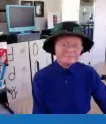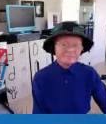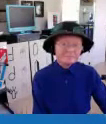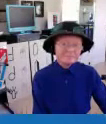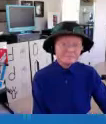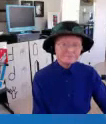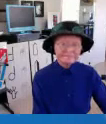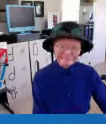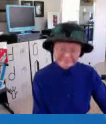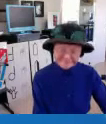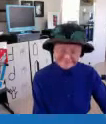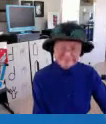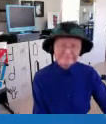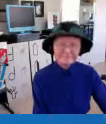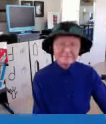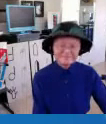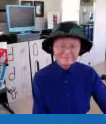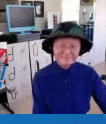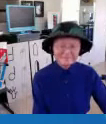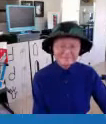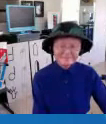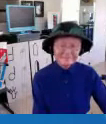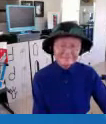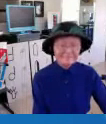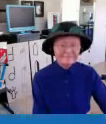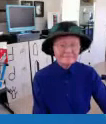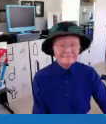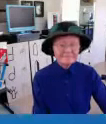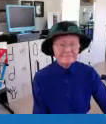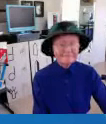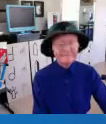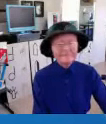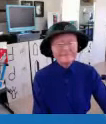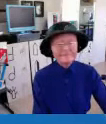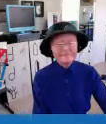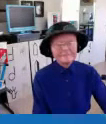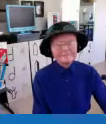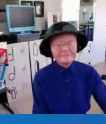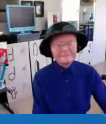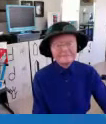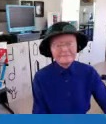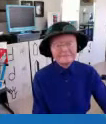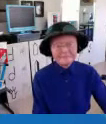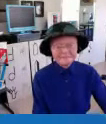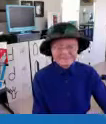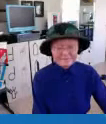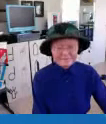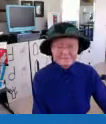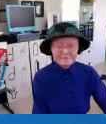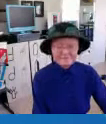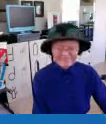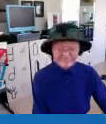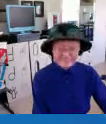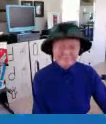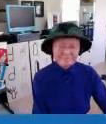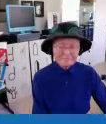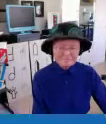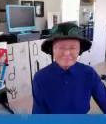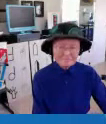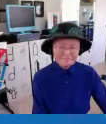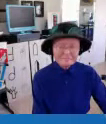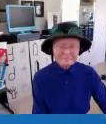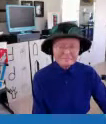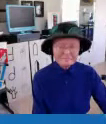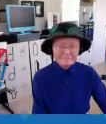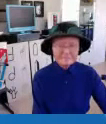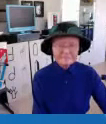number. You can see there's 1, 2, 3, 4, 5 items that are labeled 1, and then 4 that are labeled 2. That's time 2